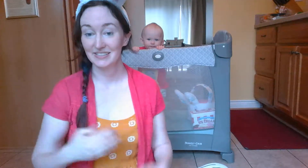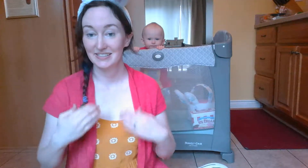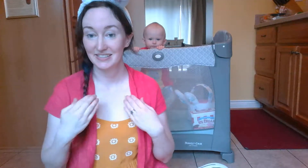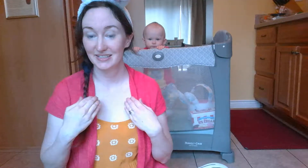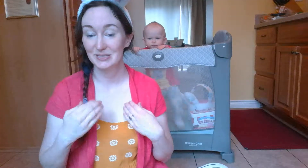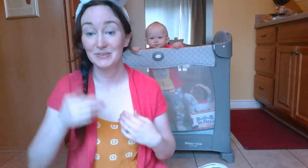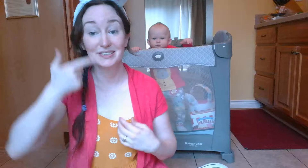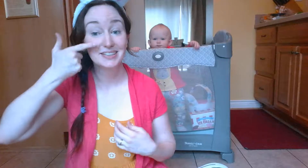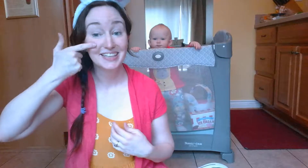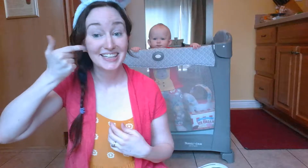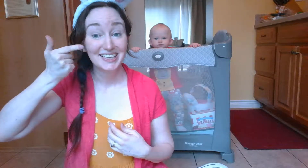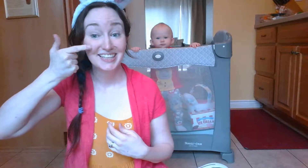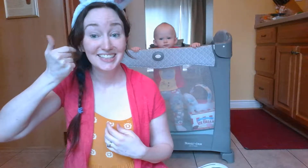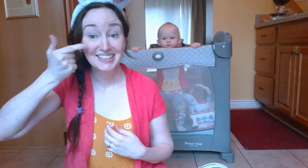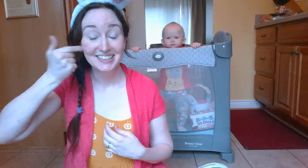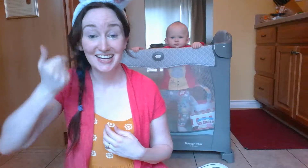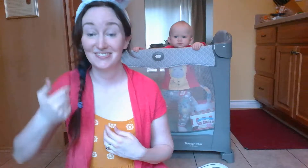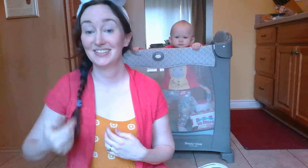She has been laughing